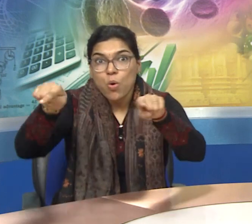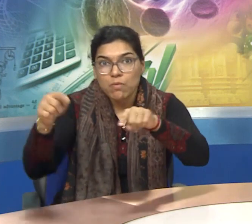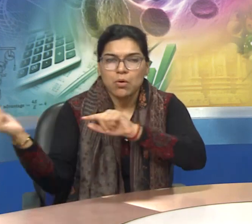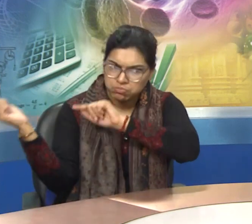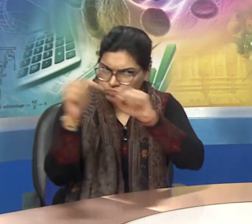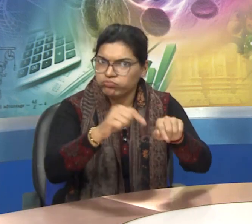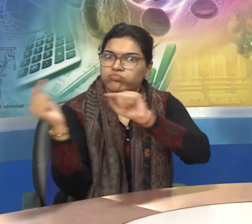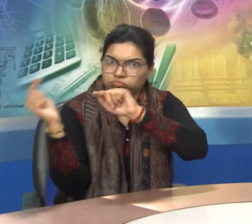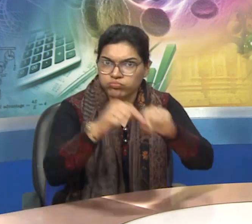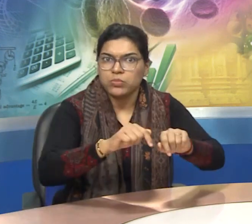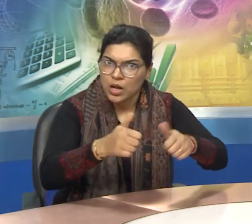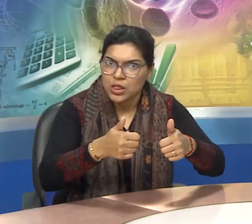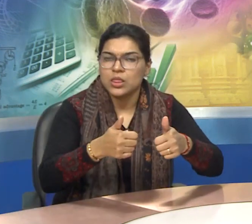and the management,